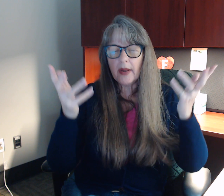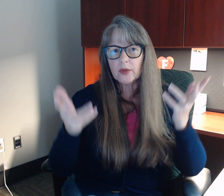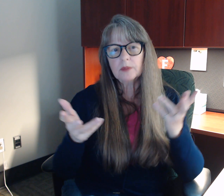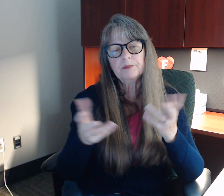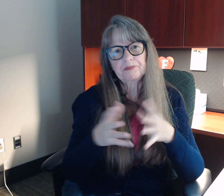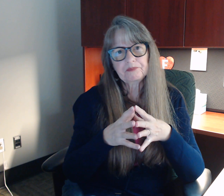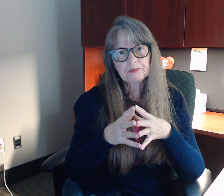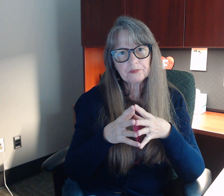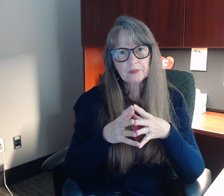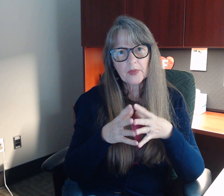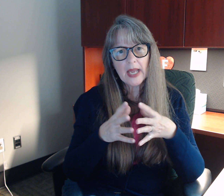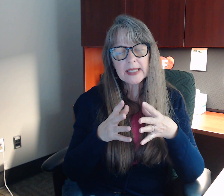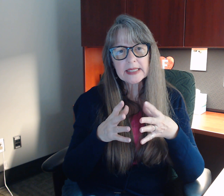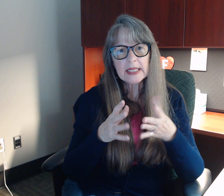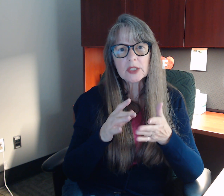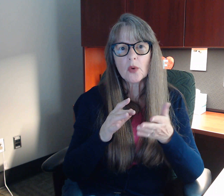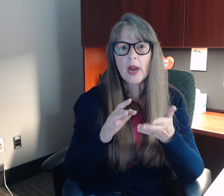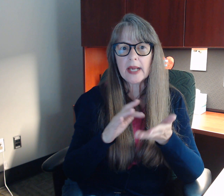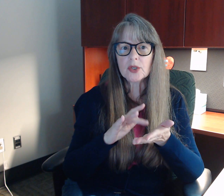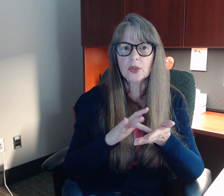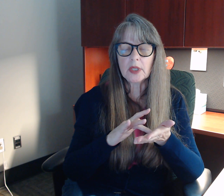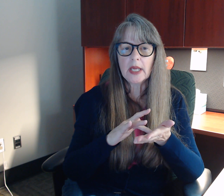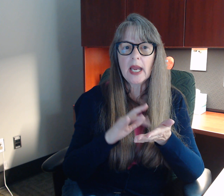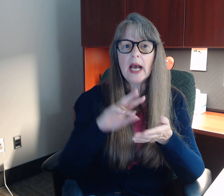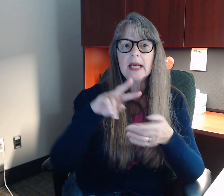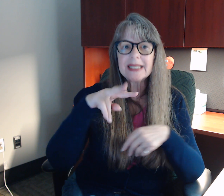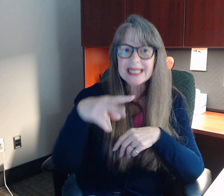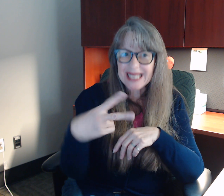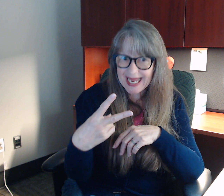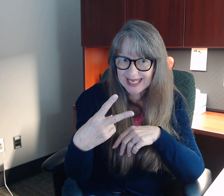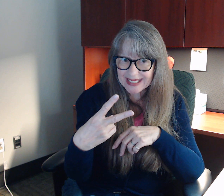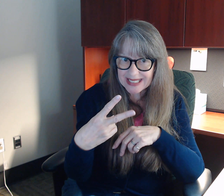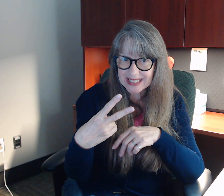whatever I had said. So I took a second,